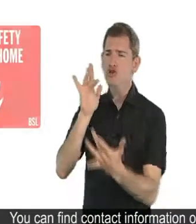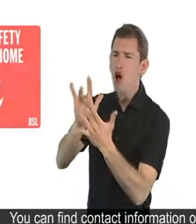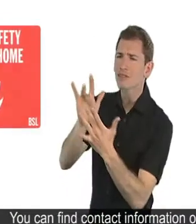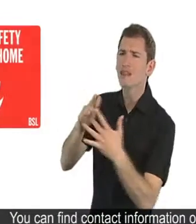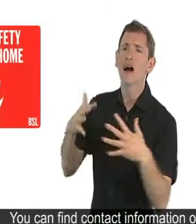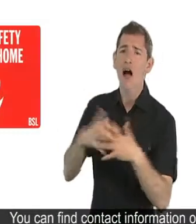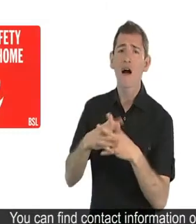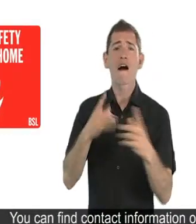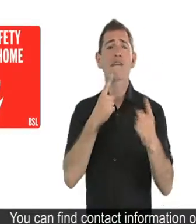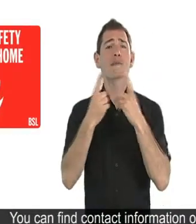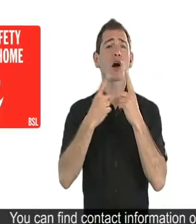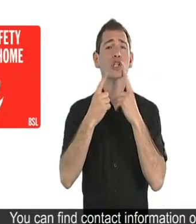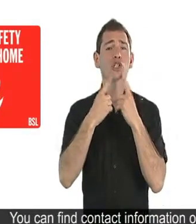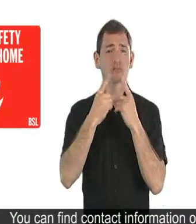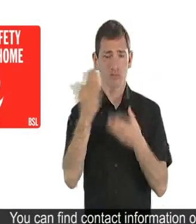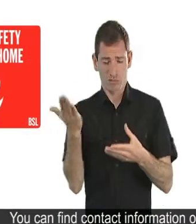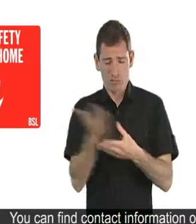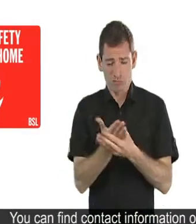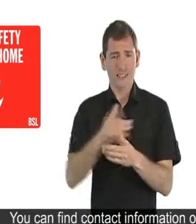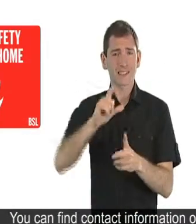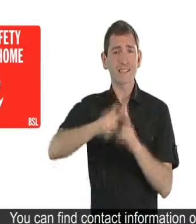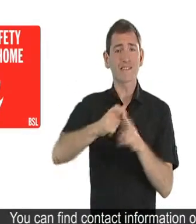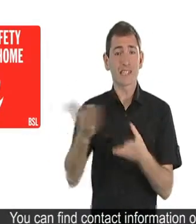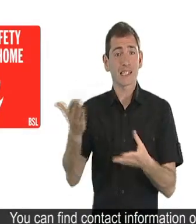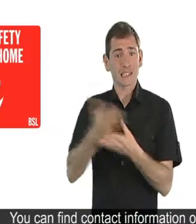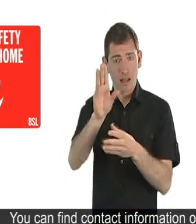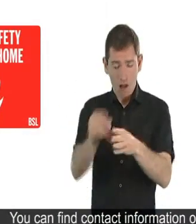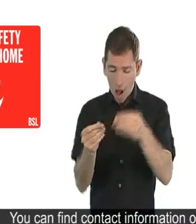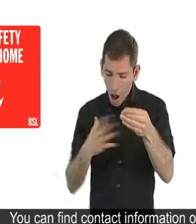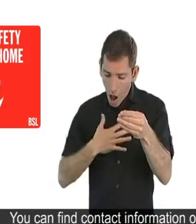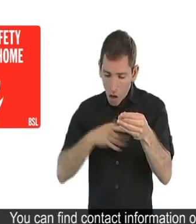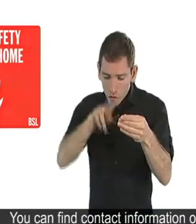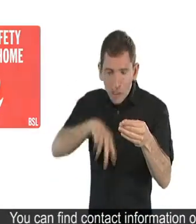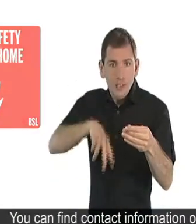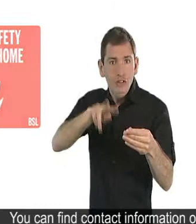You can find contact information on the insert to this DVD.